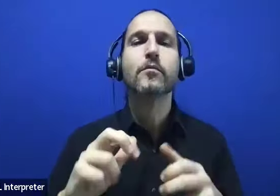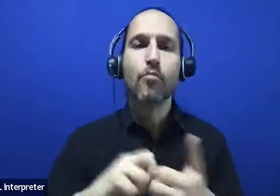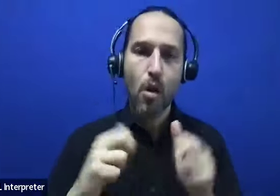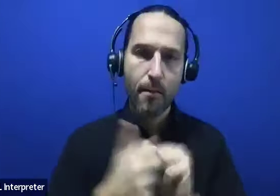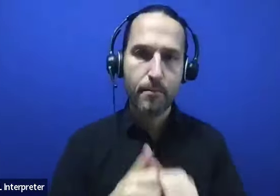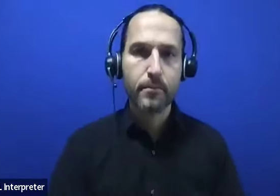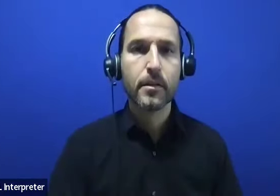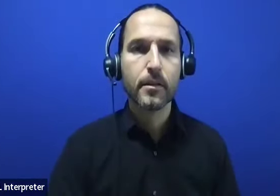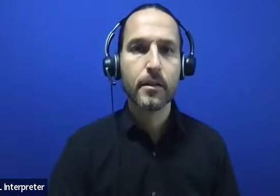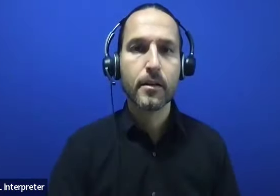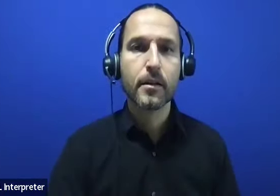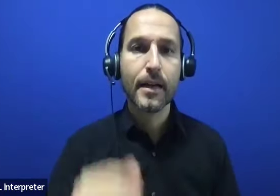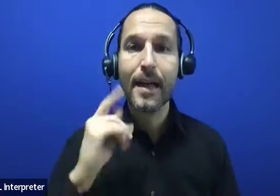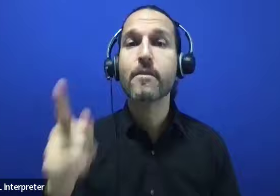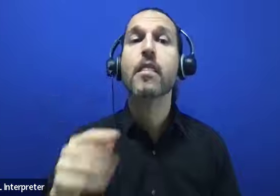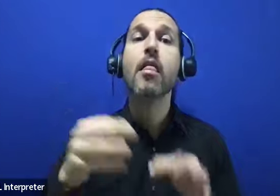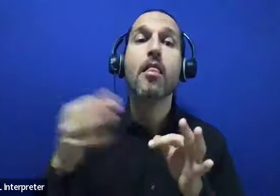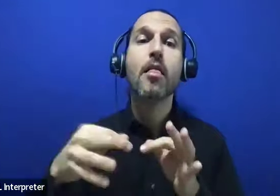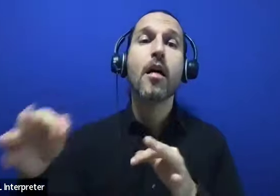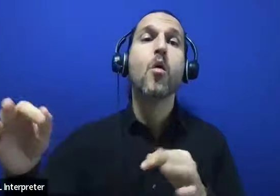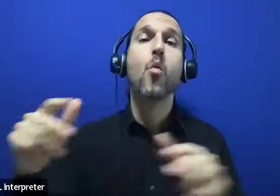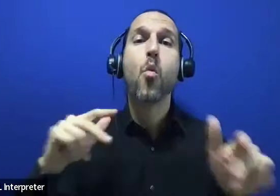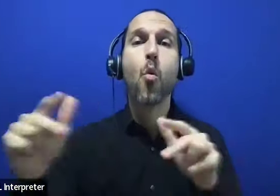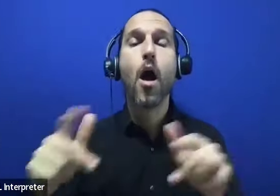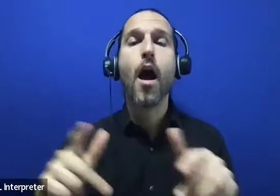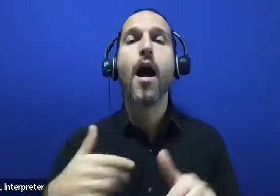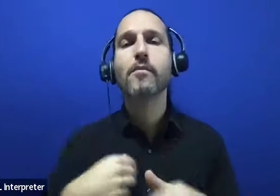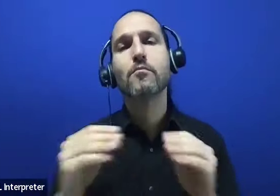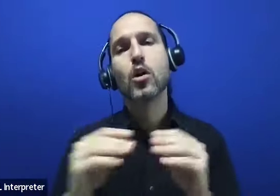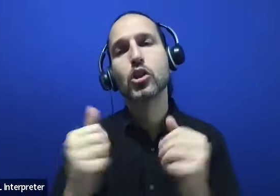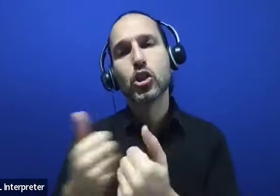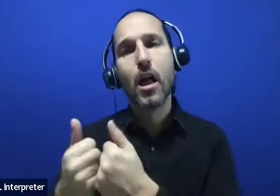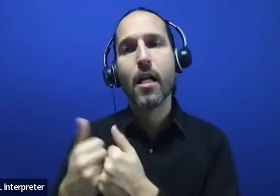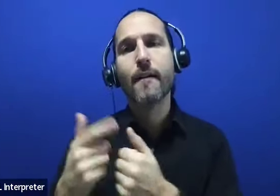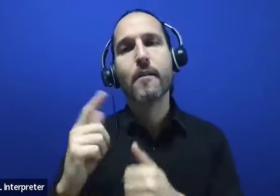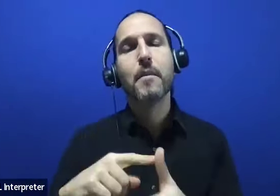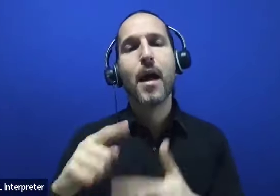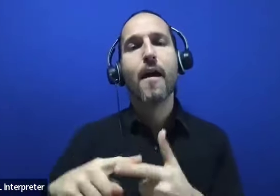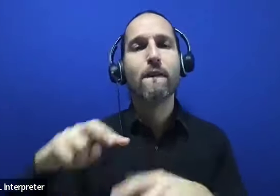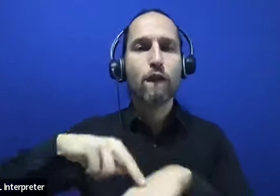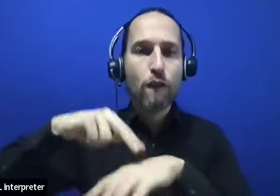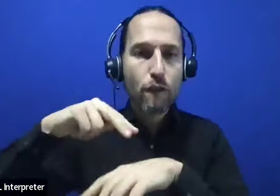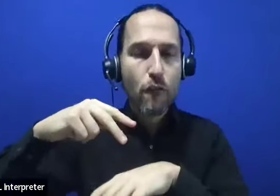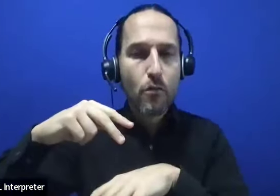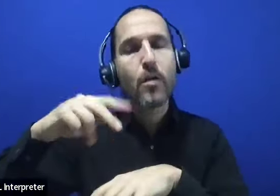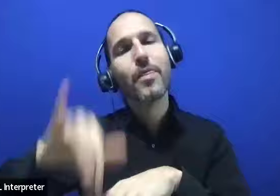found that those that walked later had more challenges with falling and staying asleep. So balance